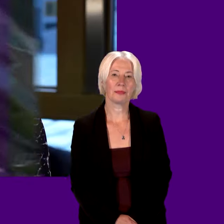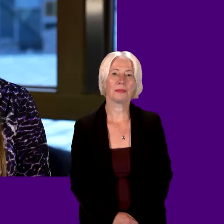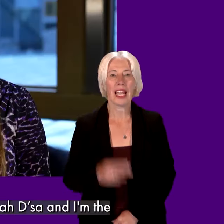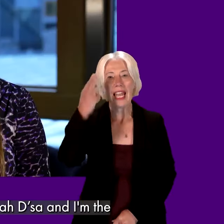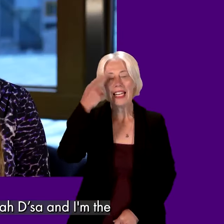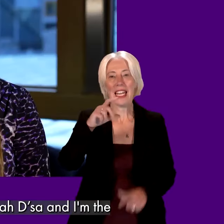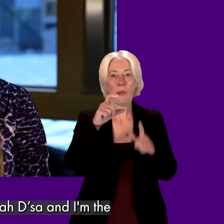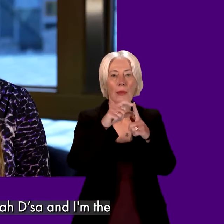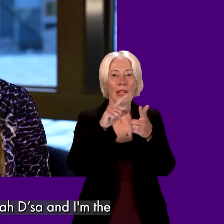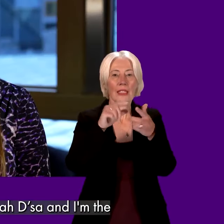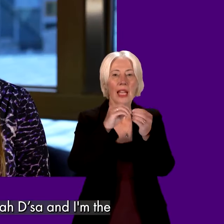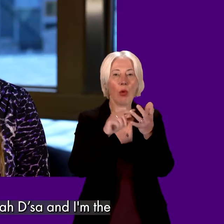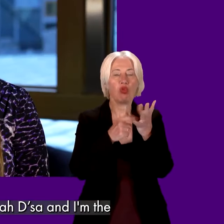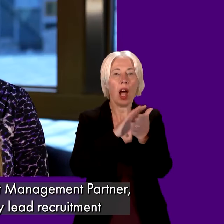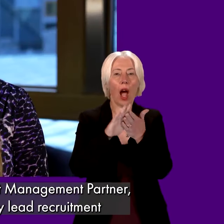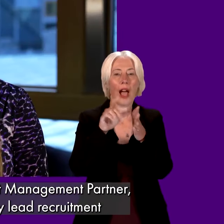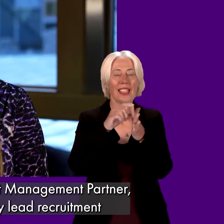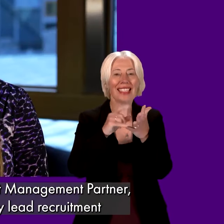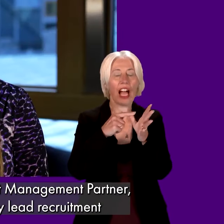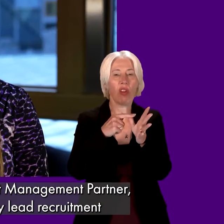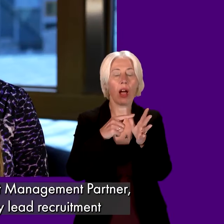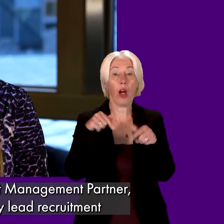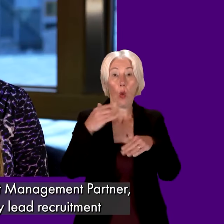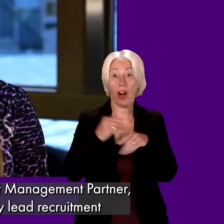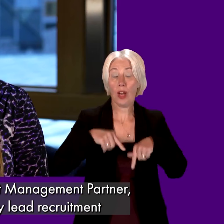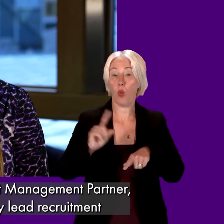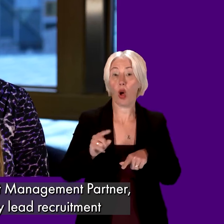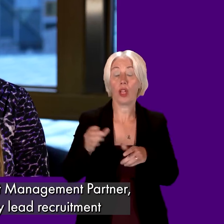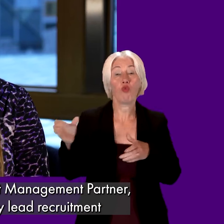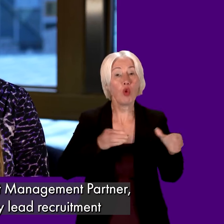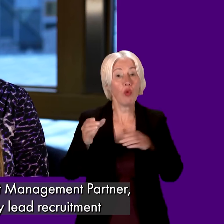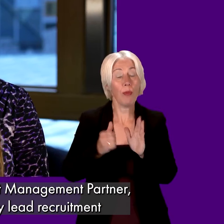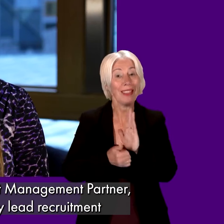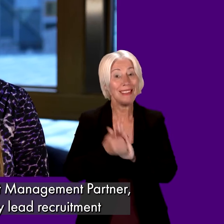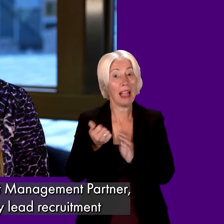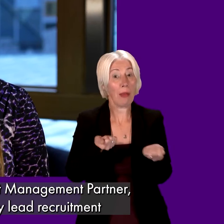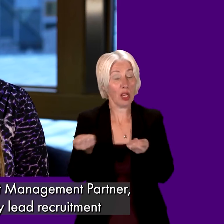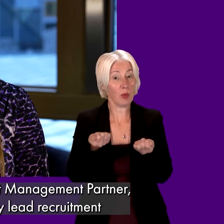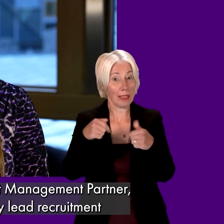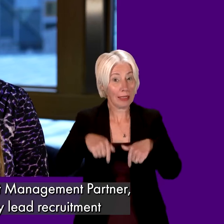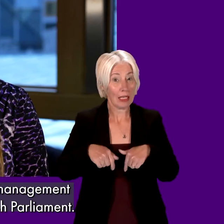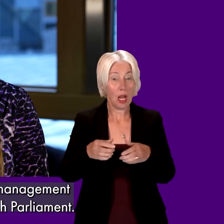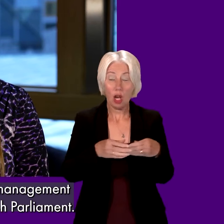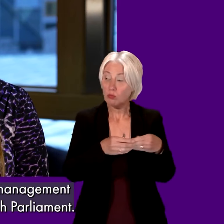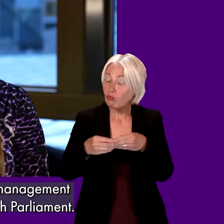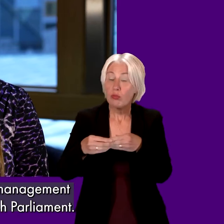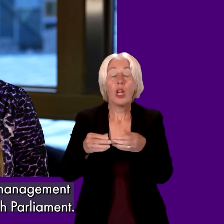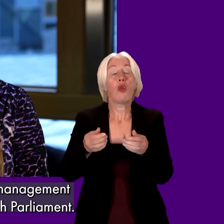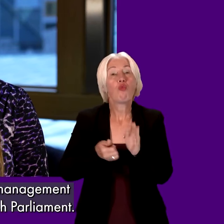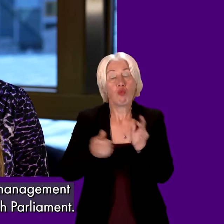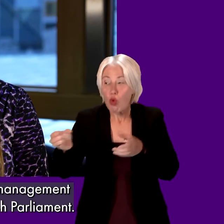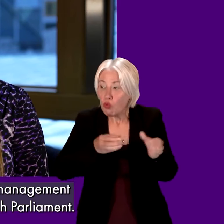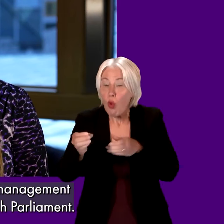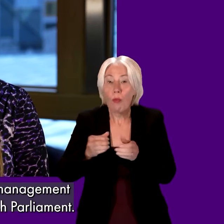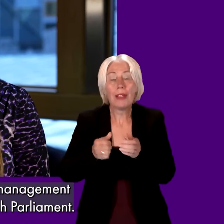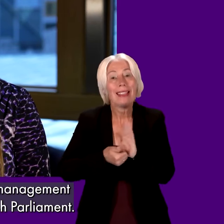My name is Deborah Desara and I'm the Recruitment and Talent Management Partner, and I strategically lead recruitment and talent management at